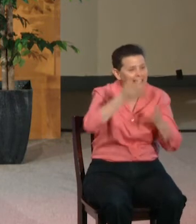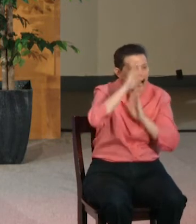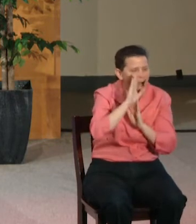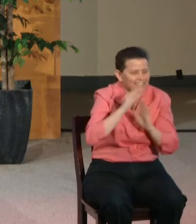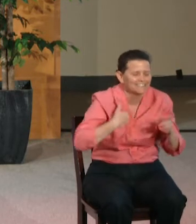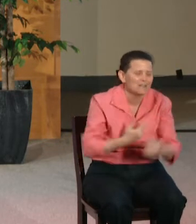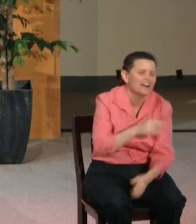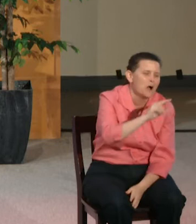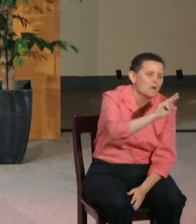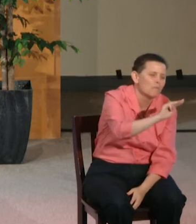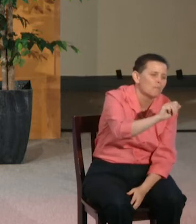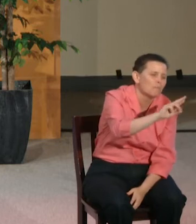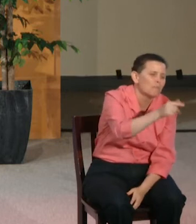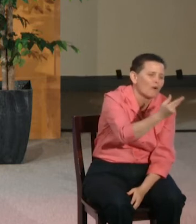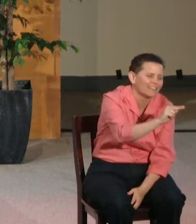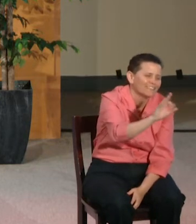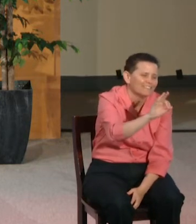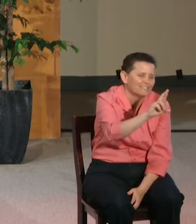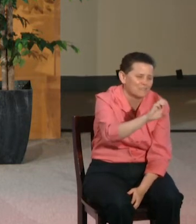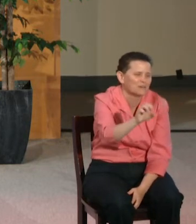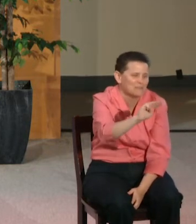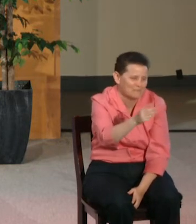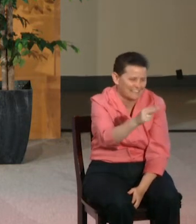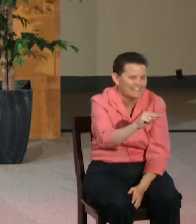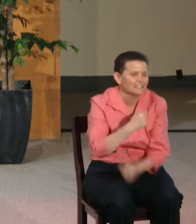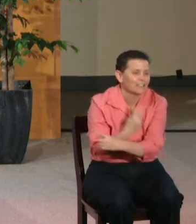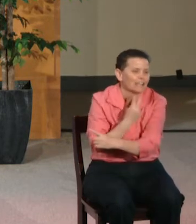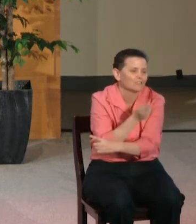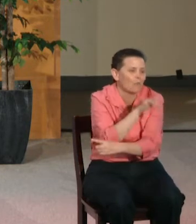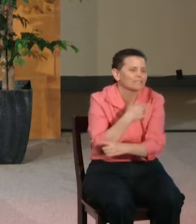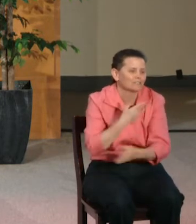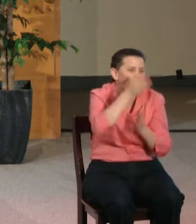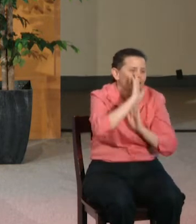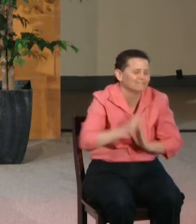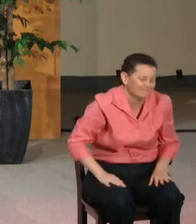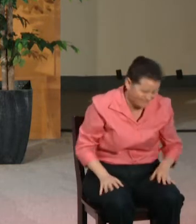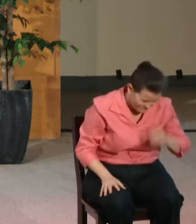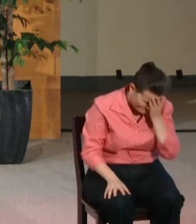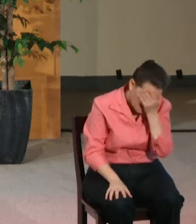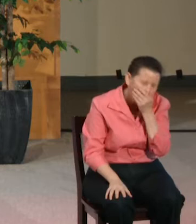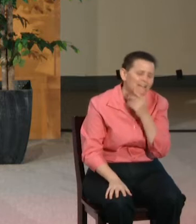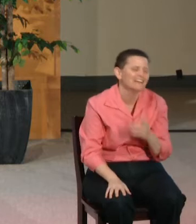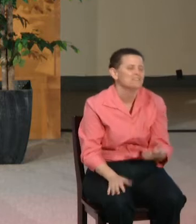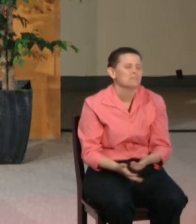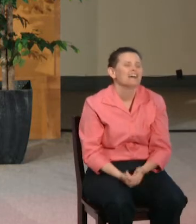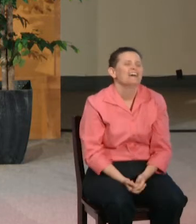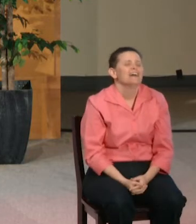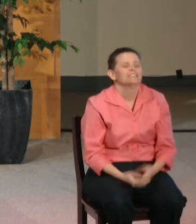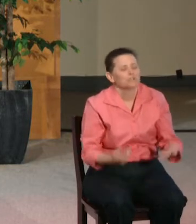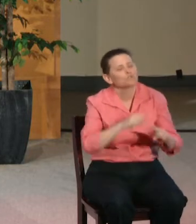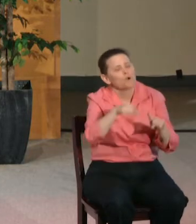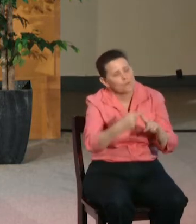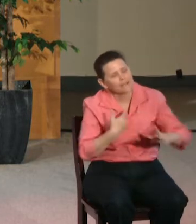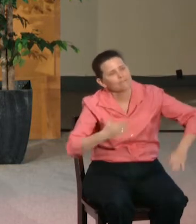Yeah. It's like, you know, it's wonderful. I remembered when I dialed it up this week and put it in my queue